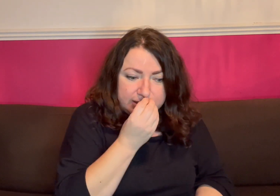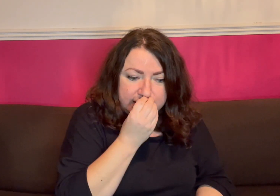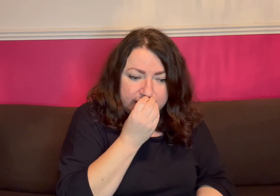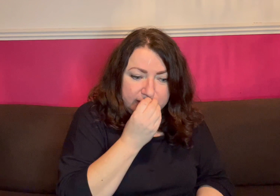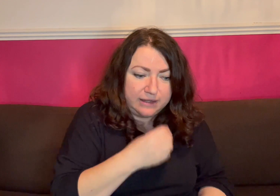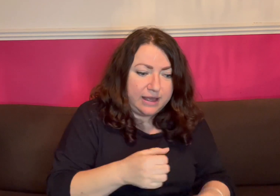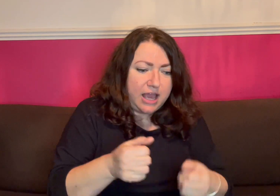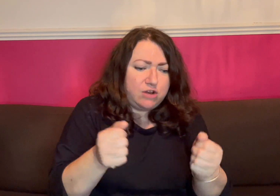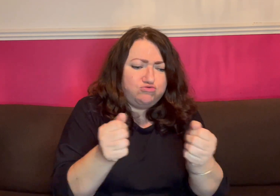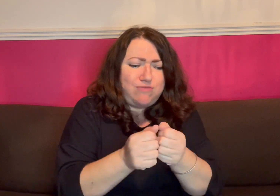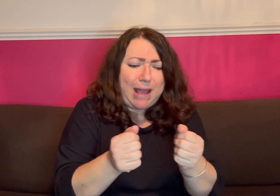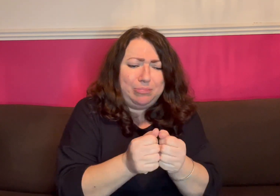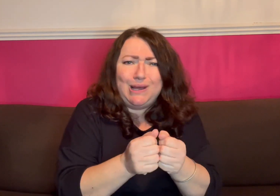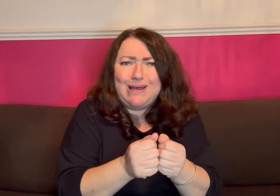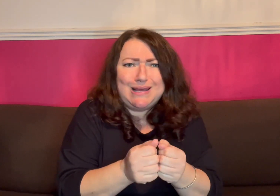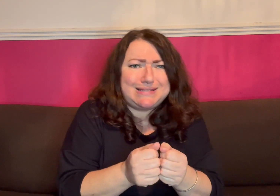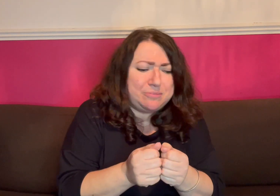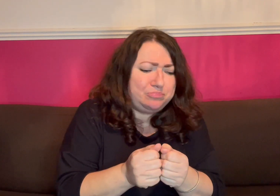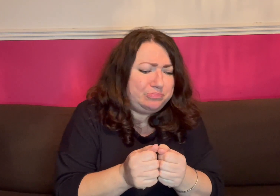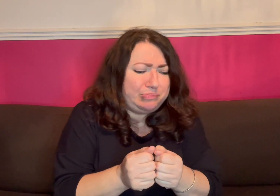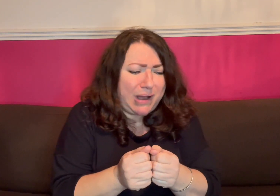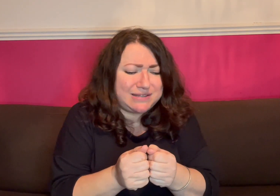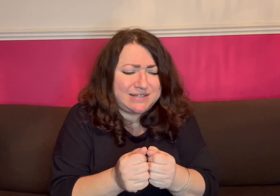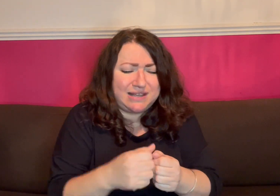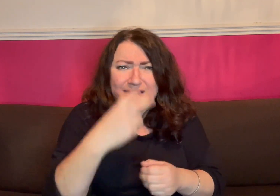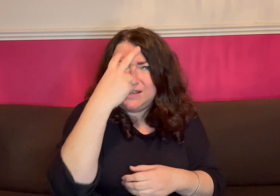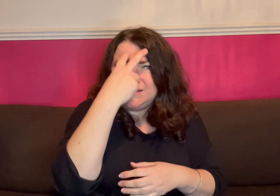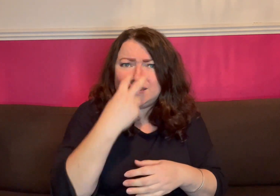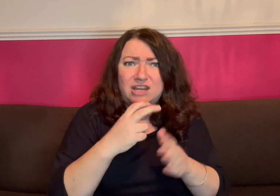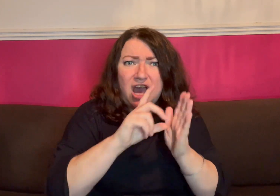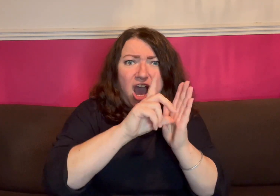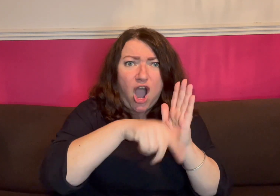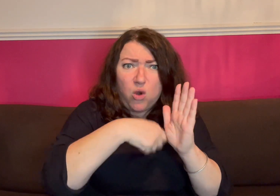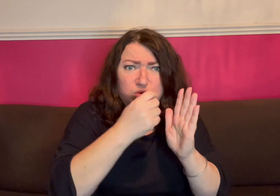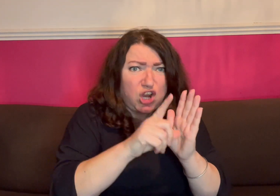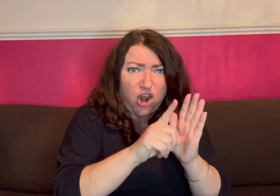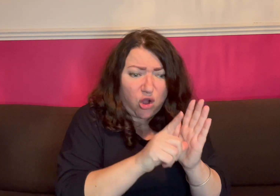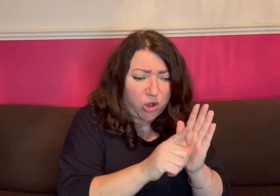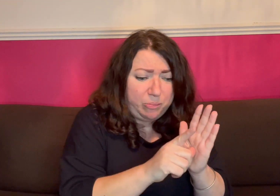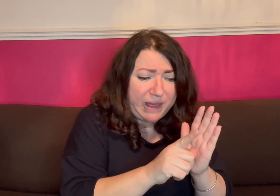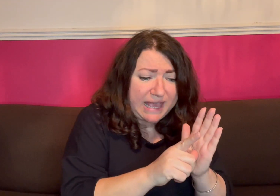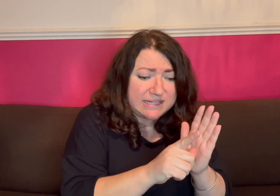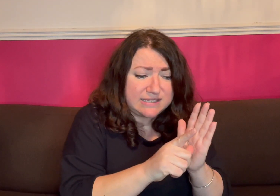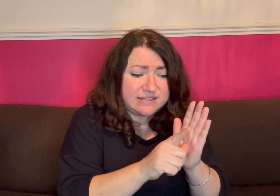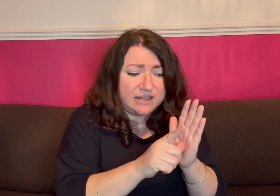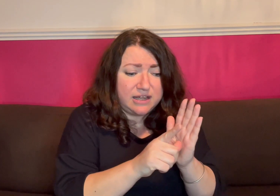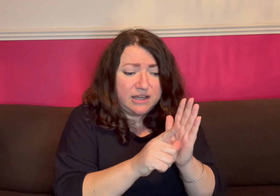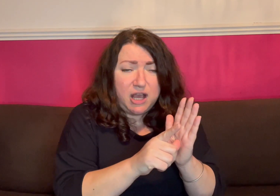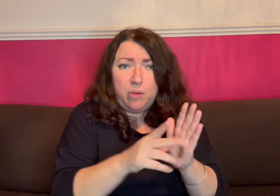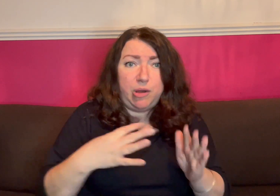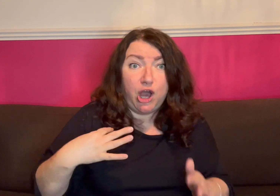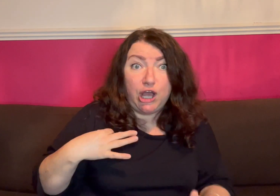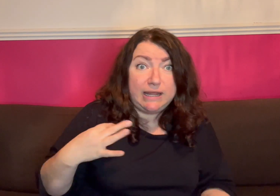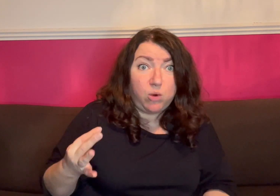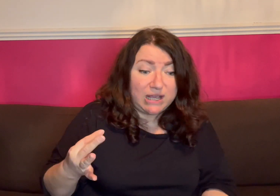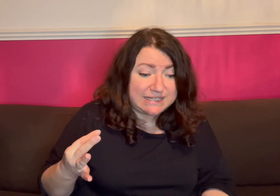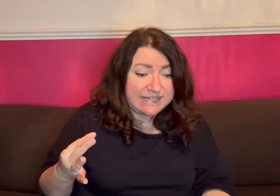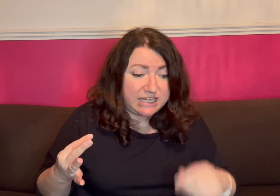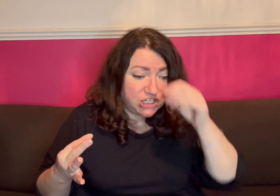garden. Wrappers and buttons and old clock bits and pearly white